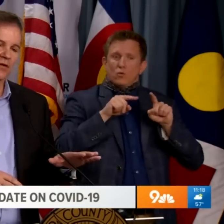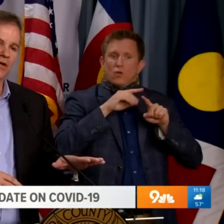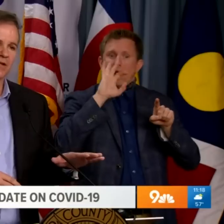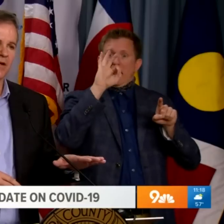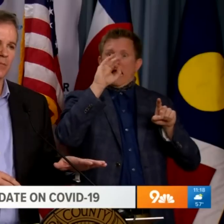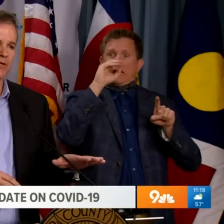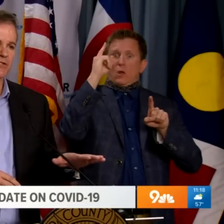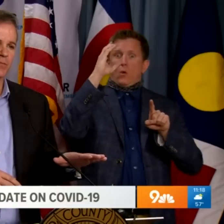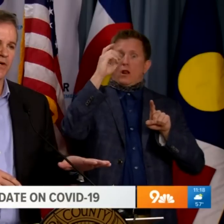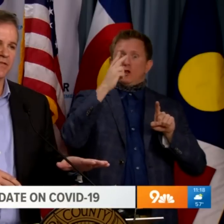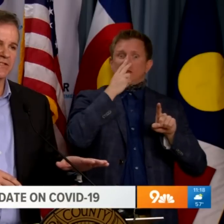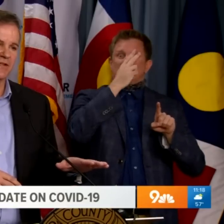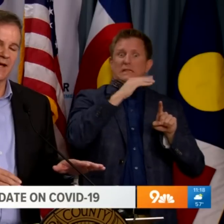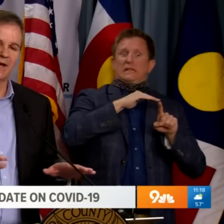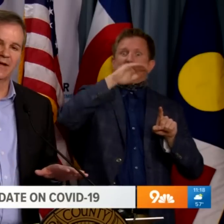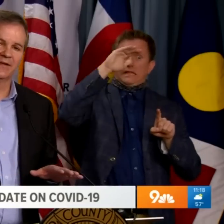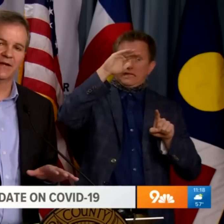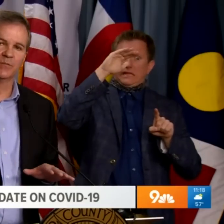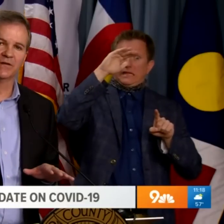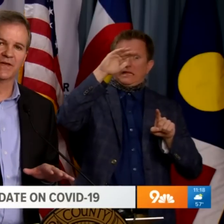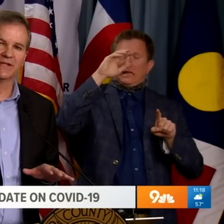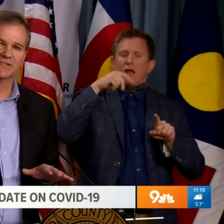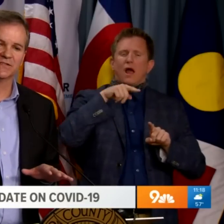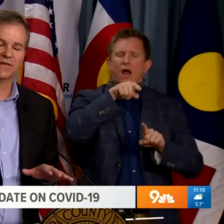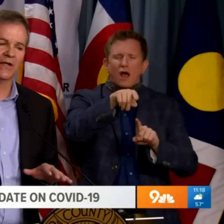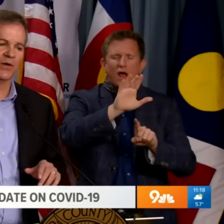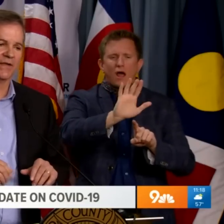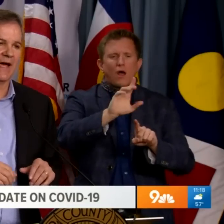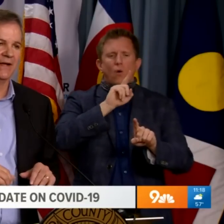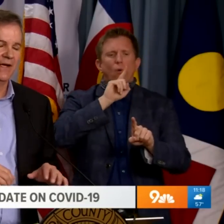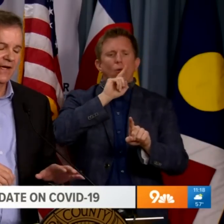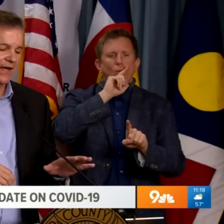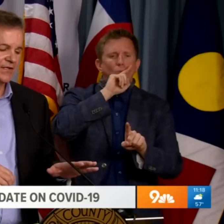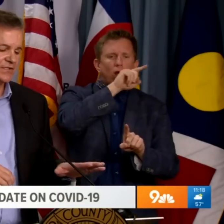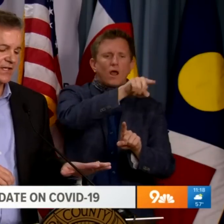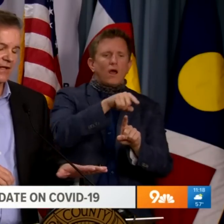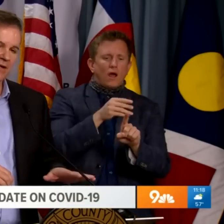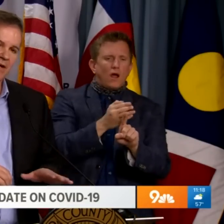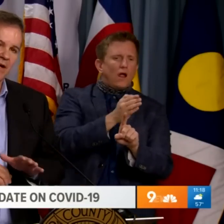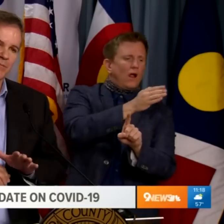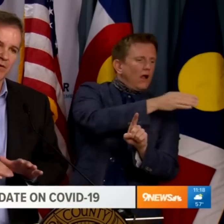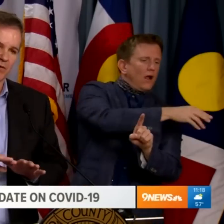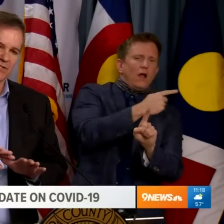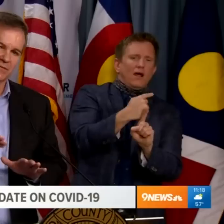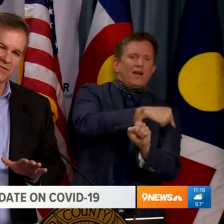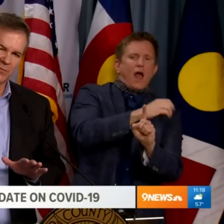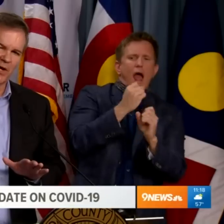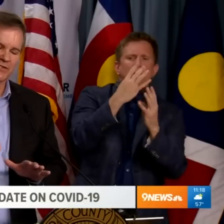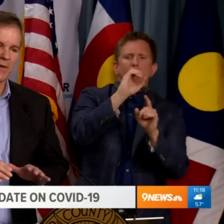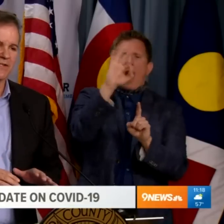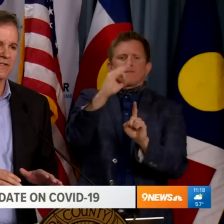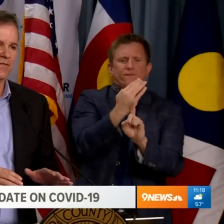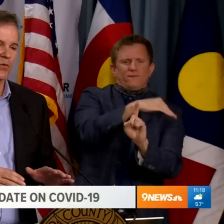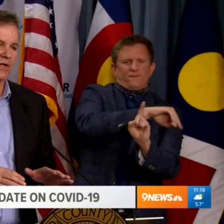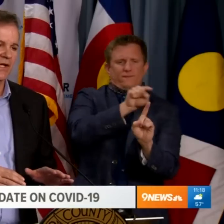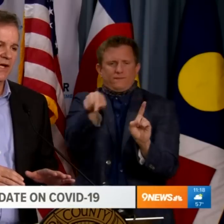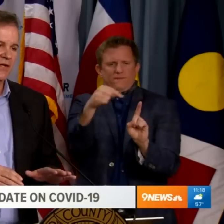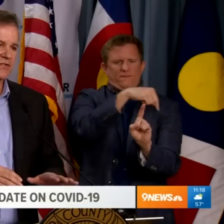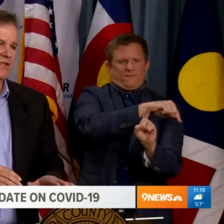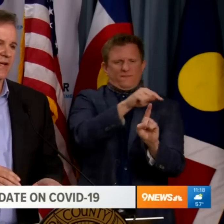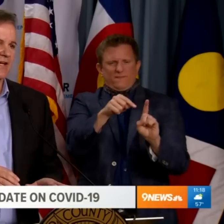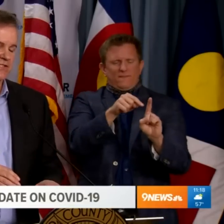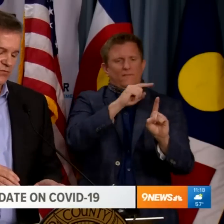there, 100 cases one day, 90 cases in another day, when for the most part, you see around 50 to 60 or so,